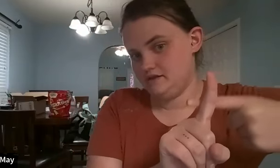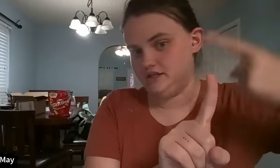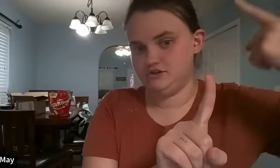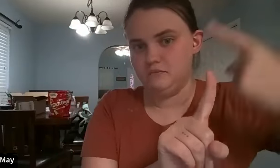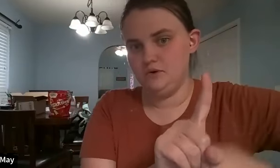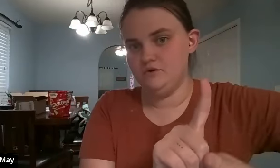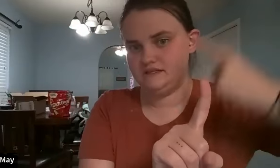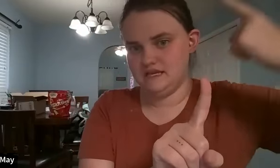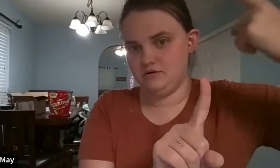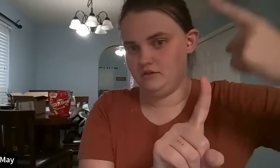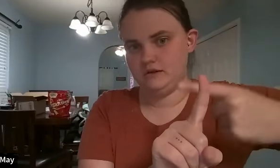Like you don't move it down all the way.